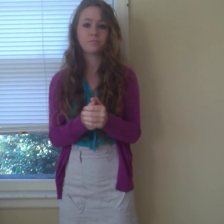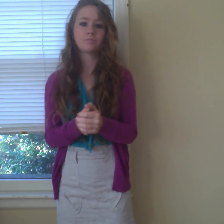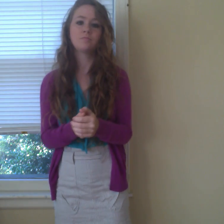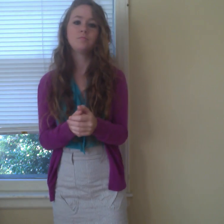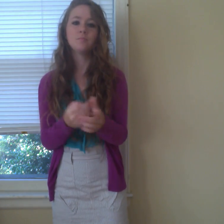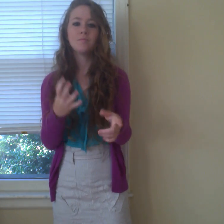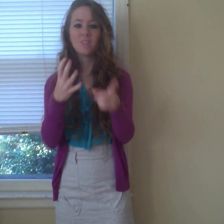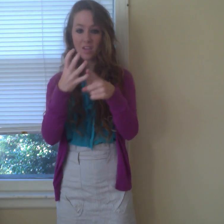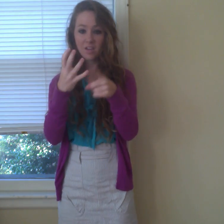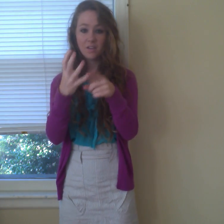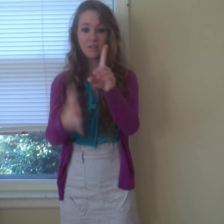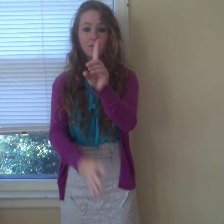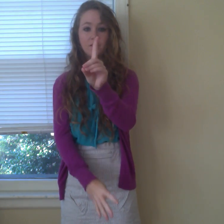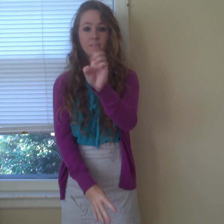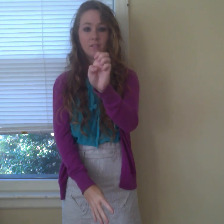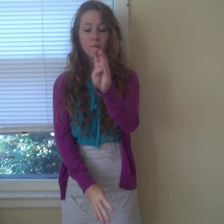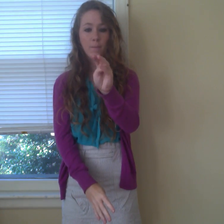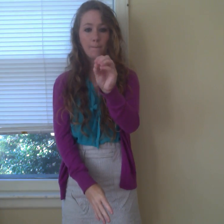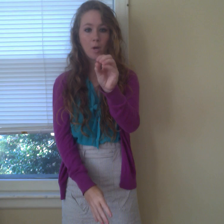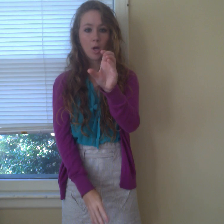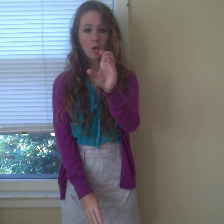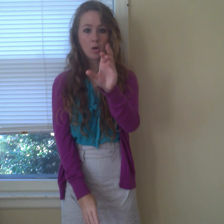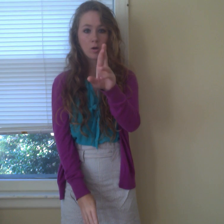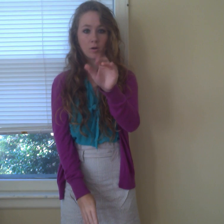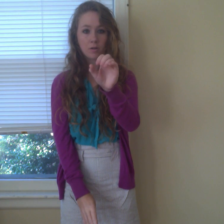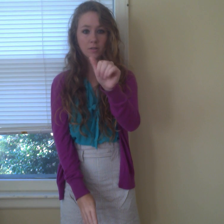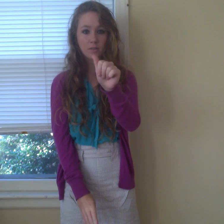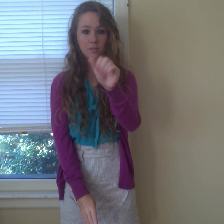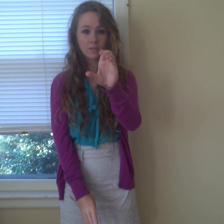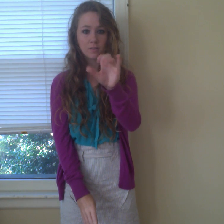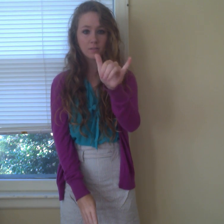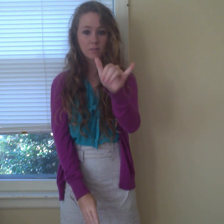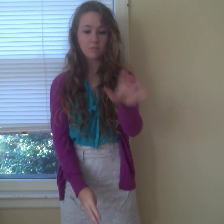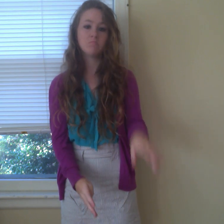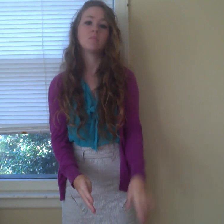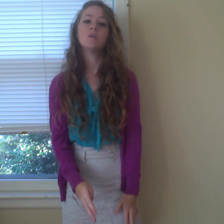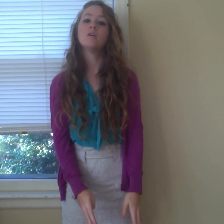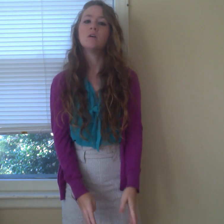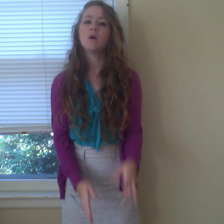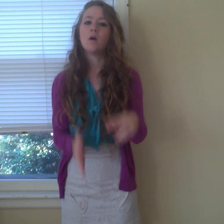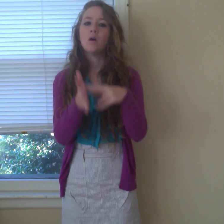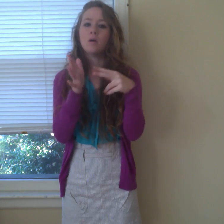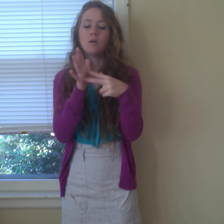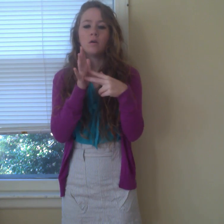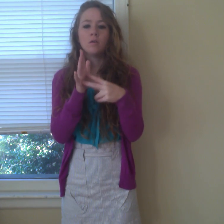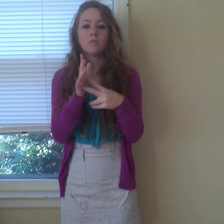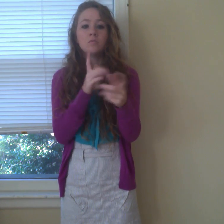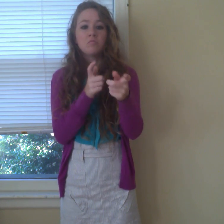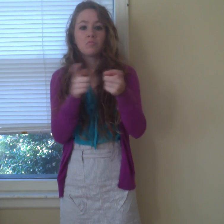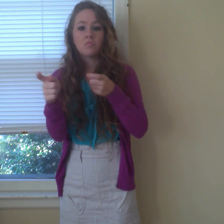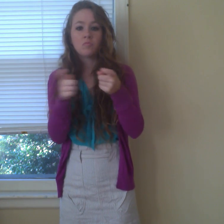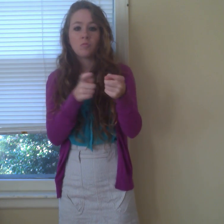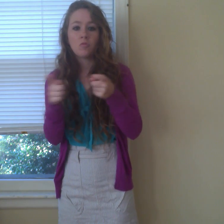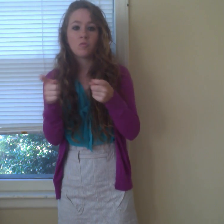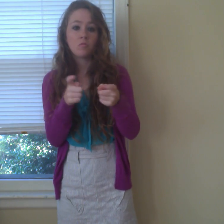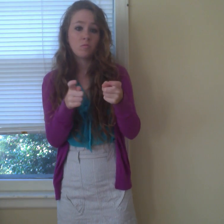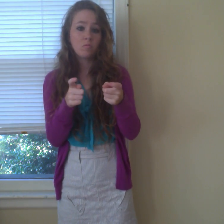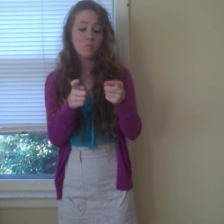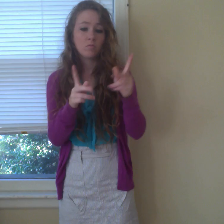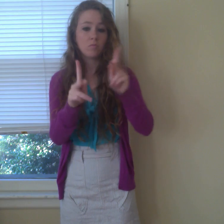kratein, meaning to rule. Democracy, therefore, means the rule of the people majority rule. This, of course,